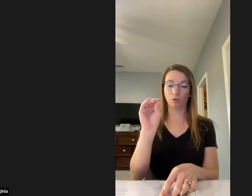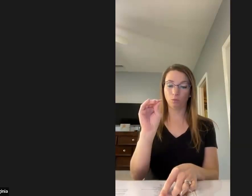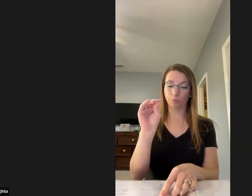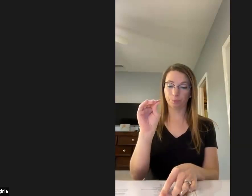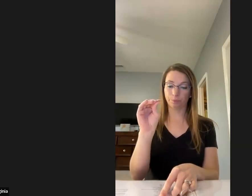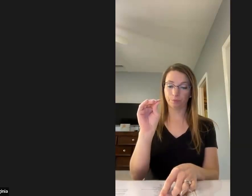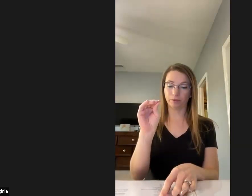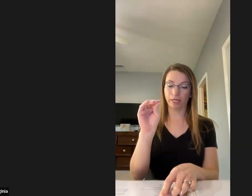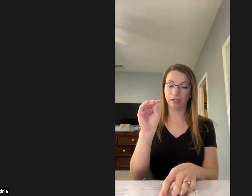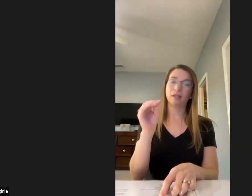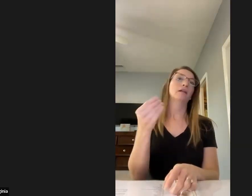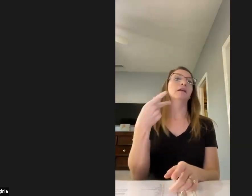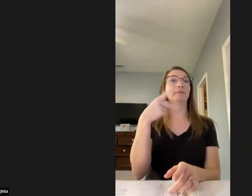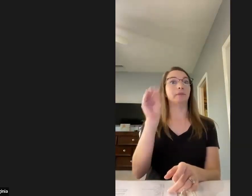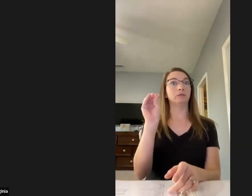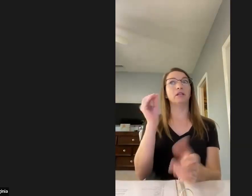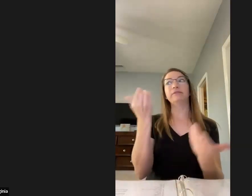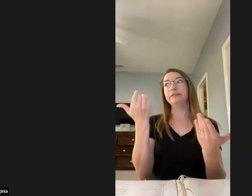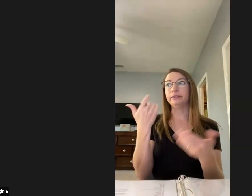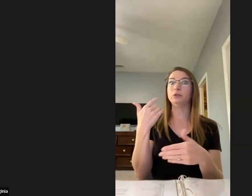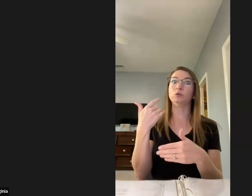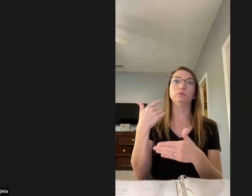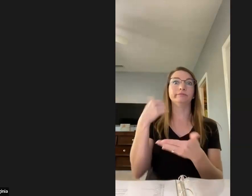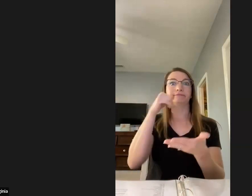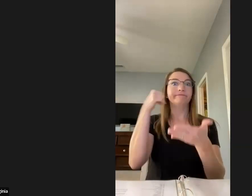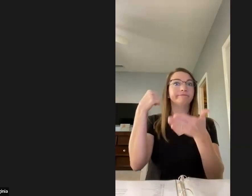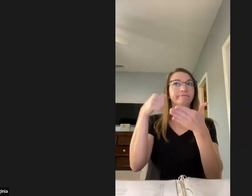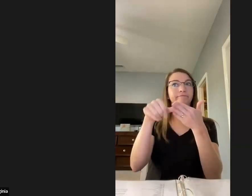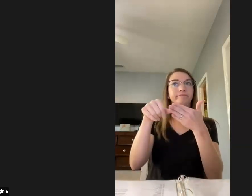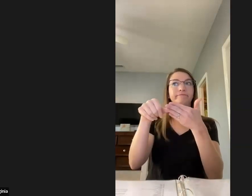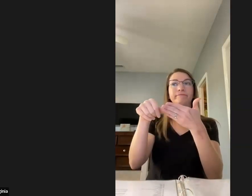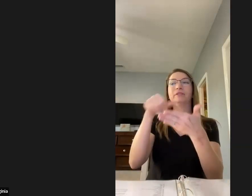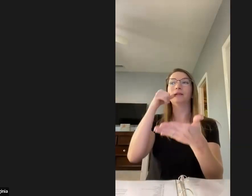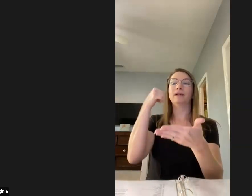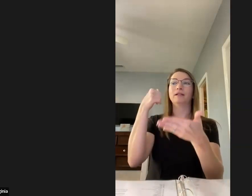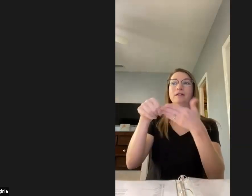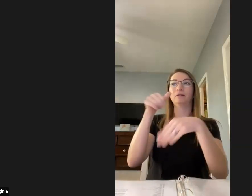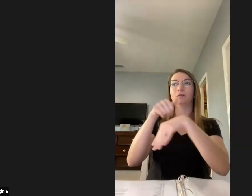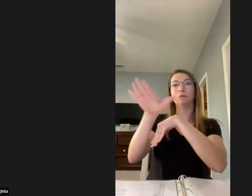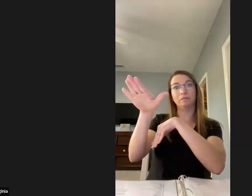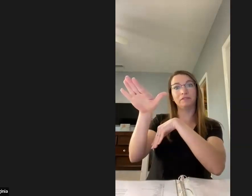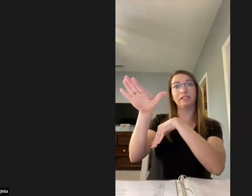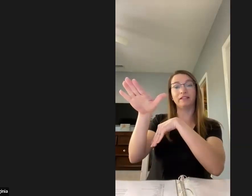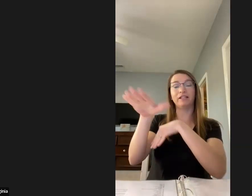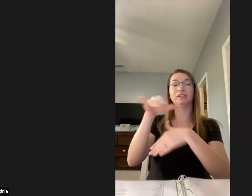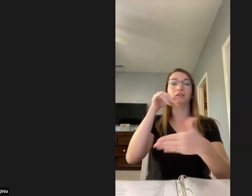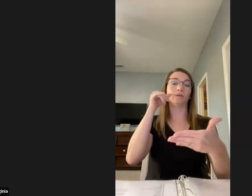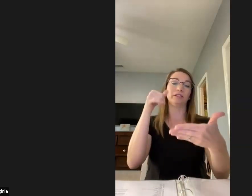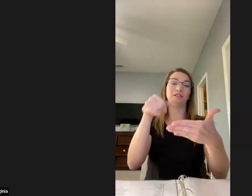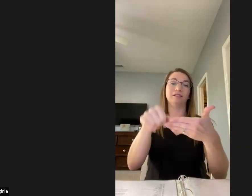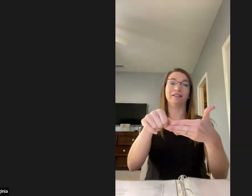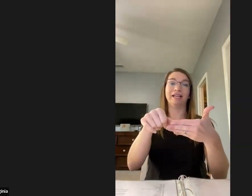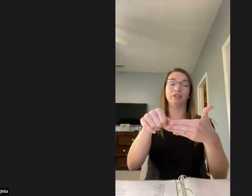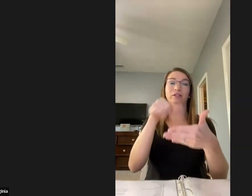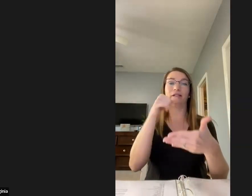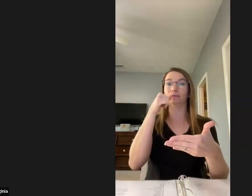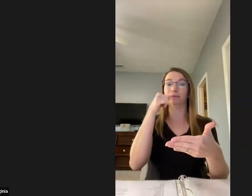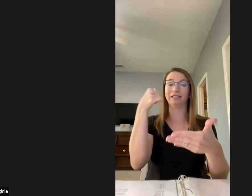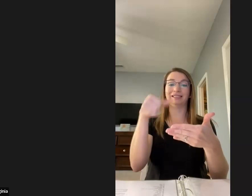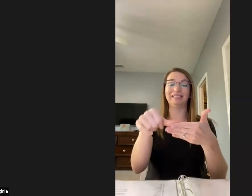P-O. Okay. Post office, you send a letter. So this is letter, like you're putting a